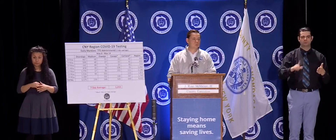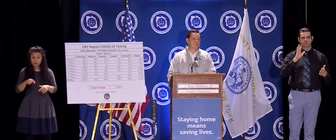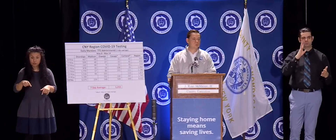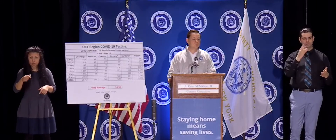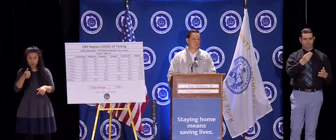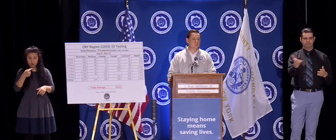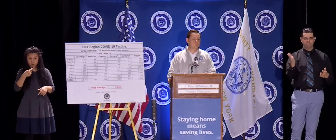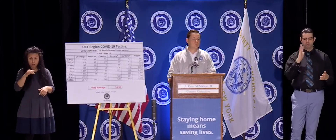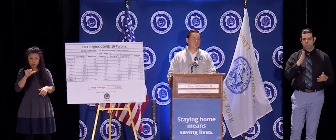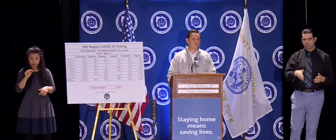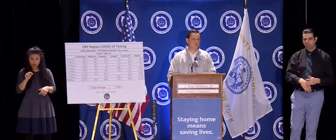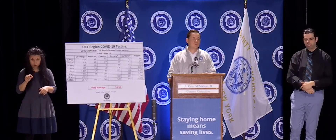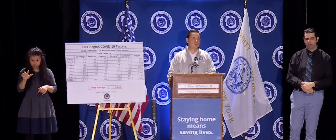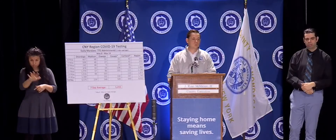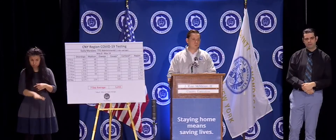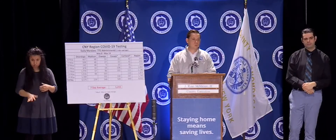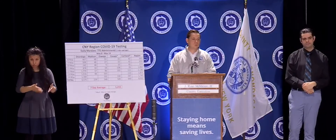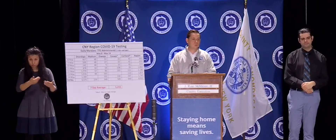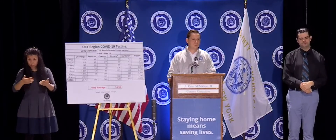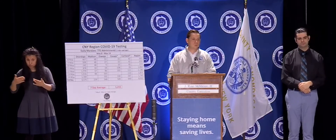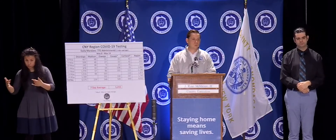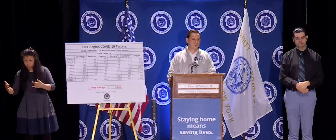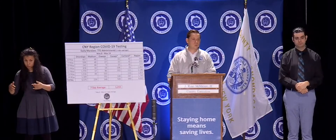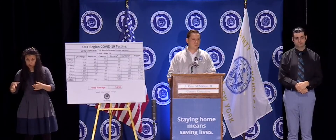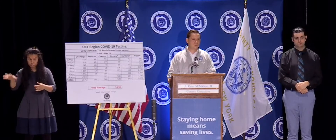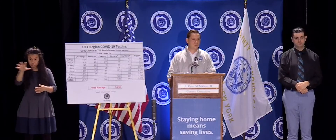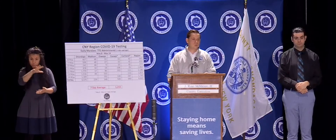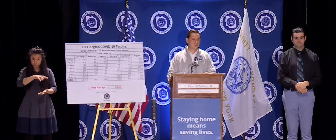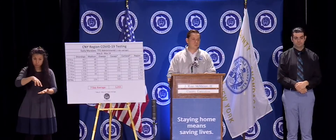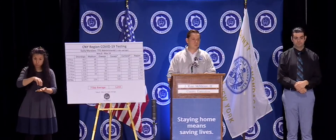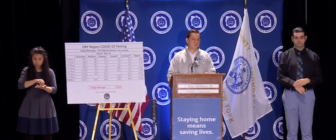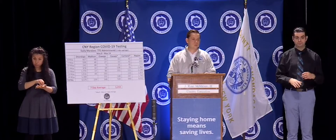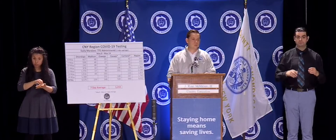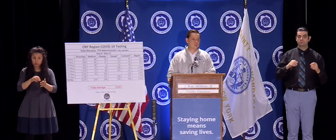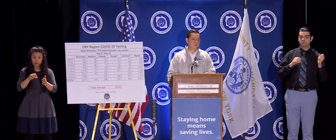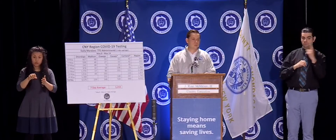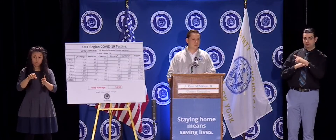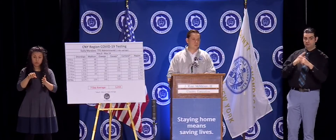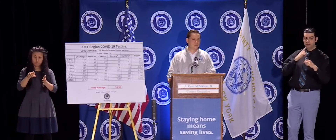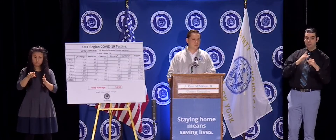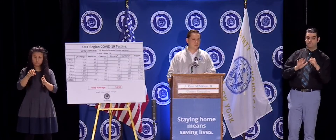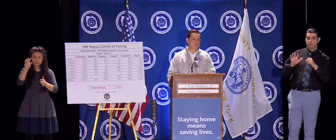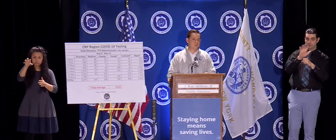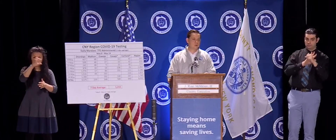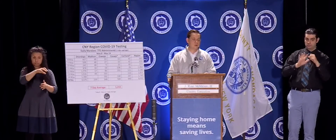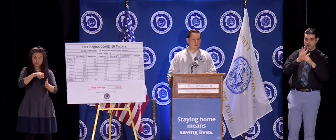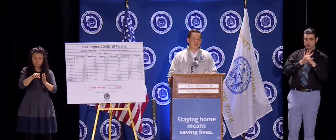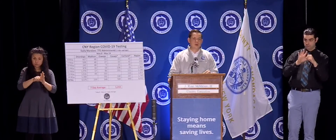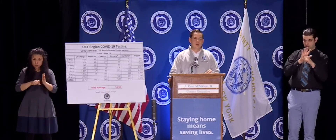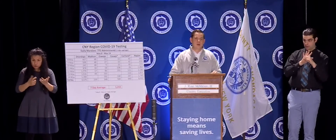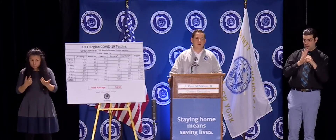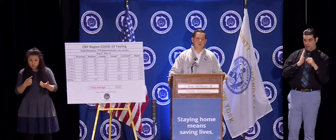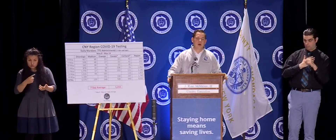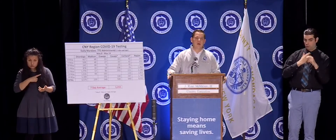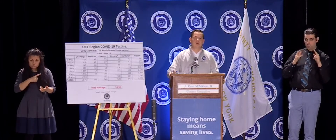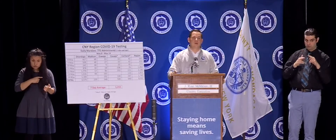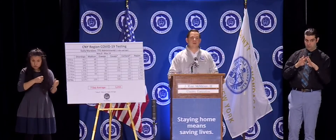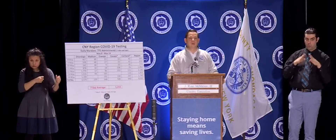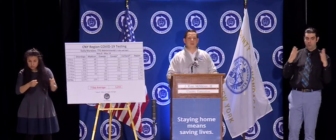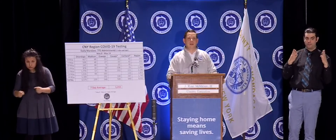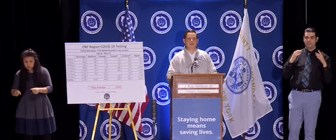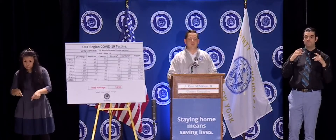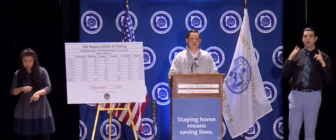open, but the whole state is not yet open, are you concerned about people coming here for different things?